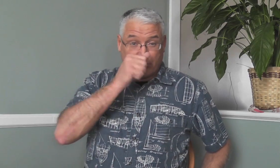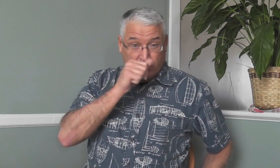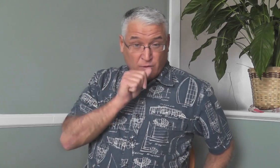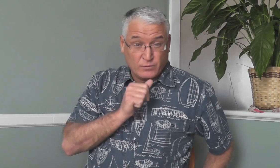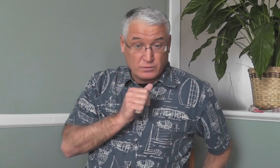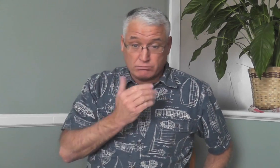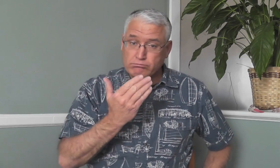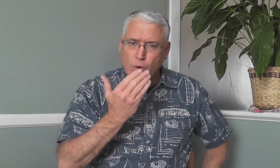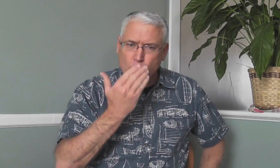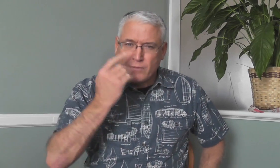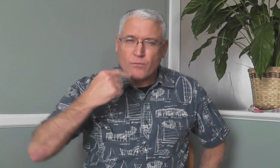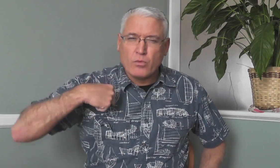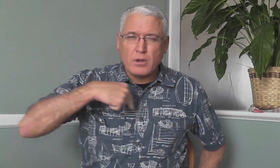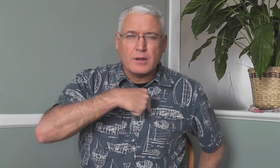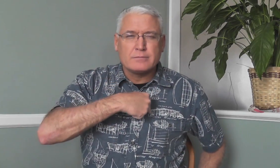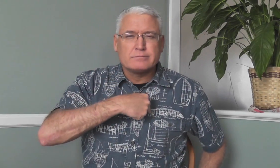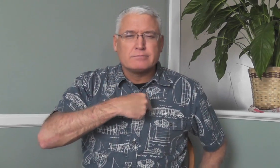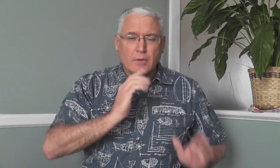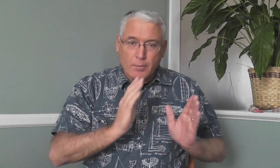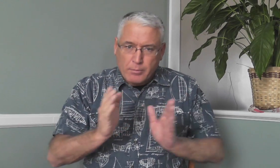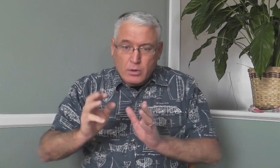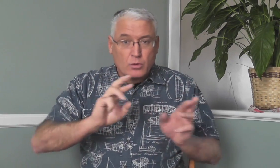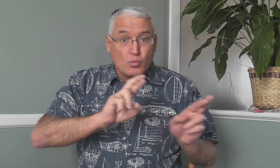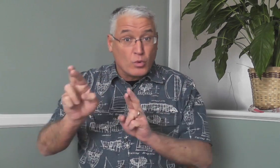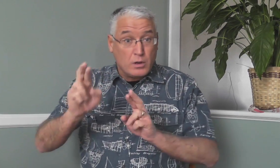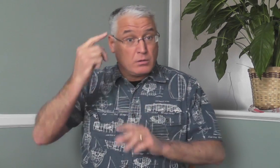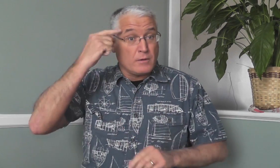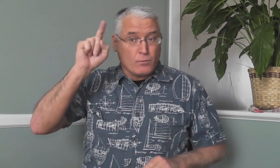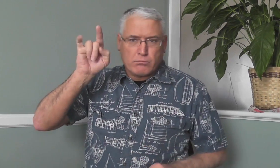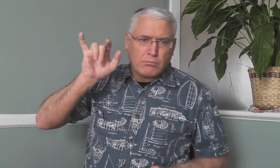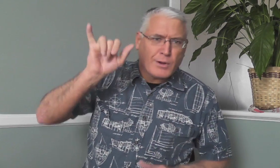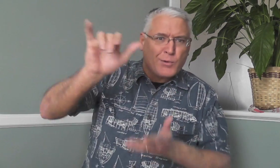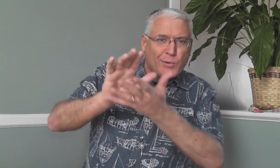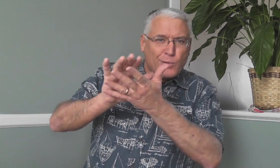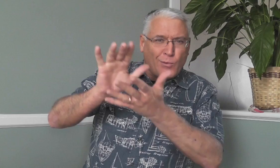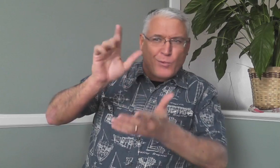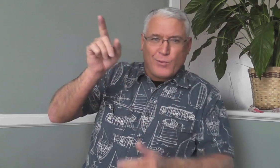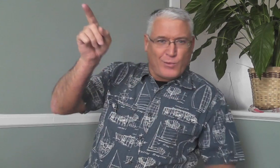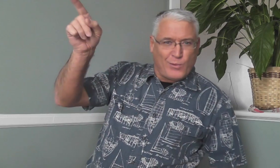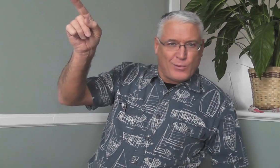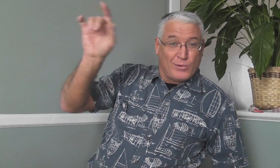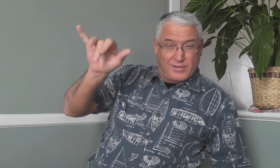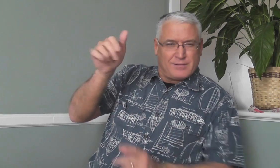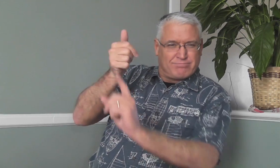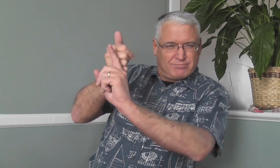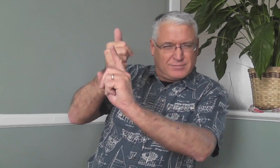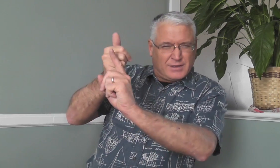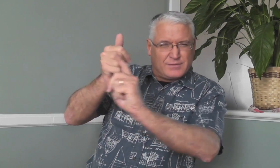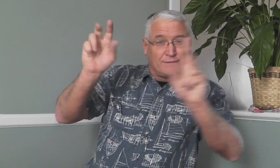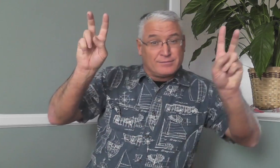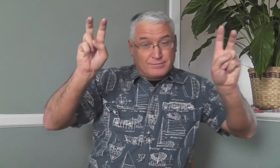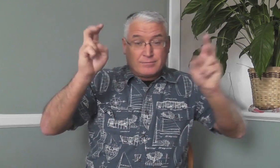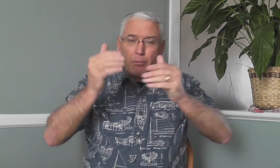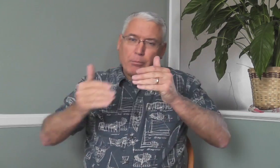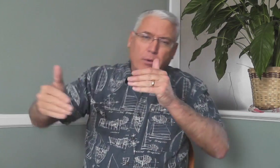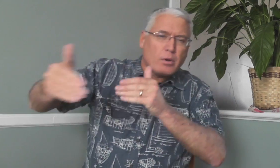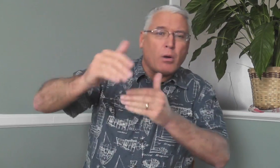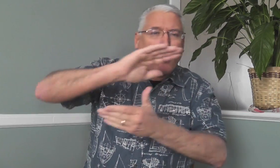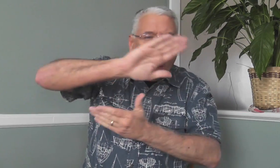Our suffering is good for us to prepare us to be ready for eternal glory. And that in itself